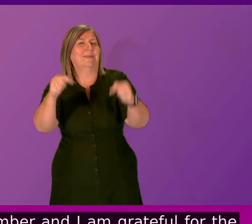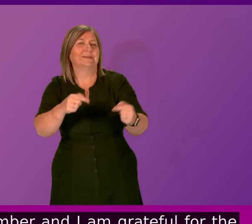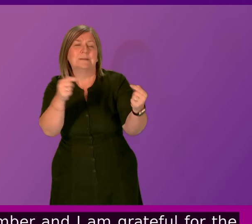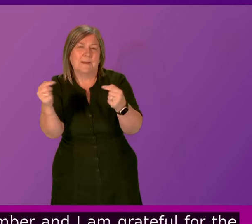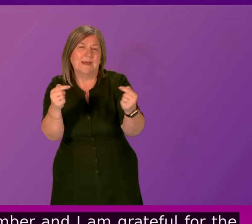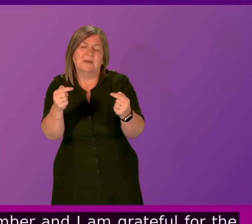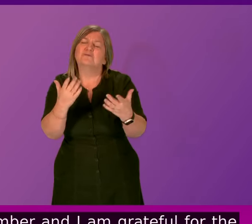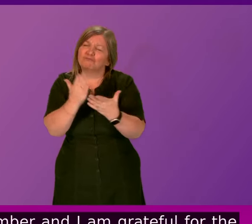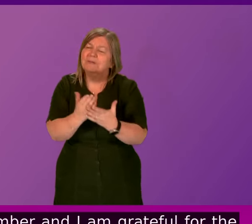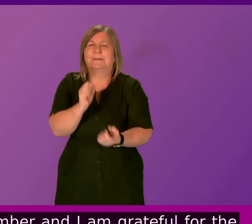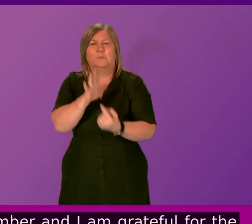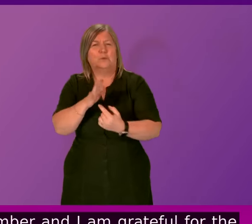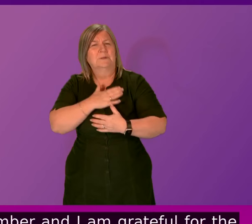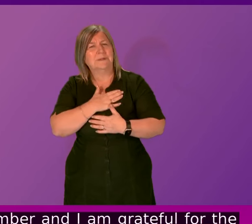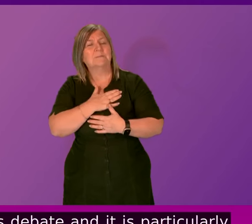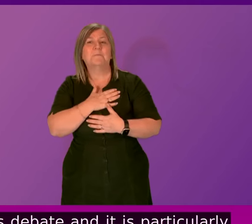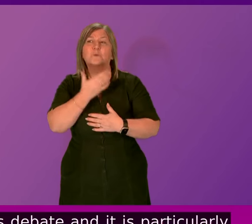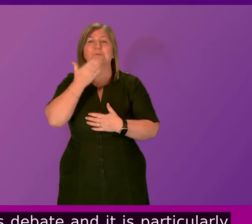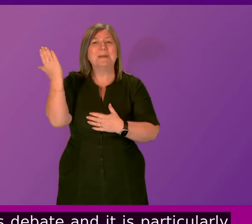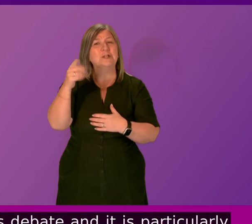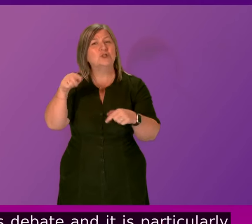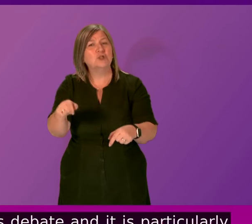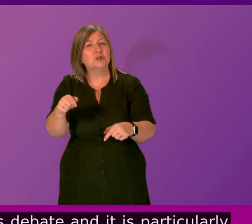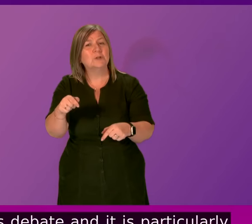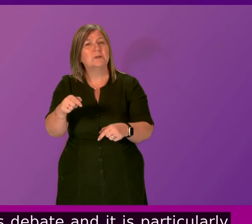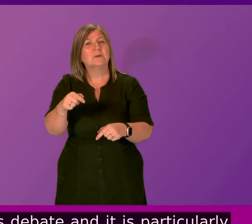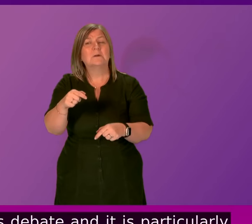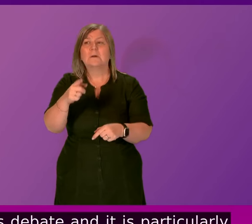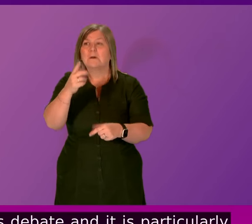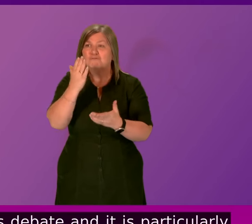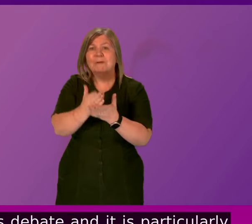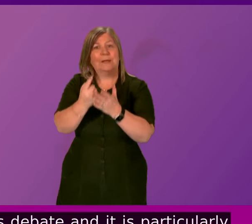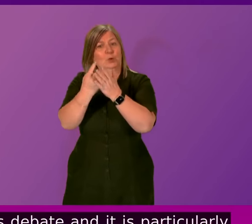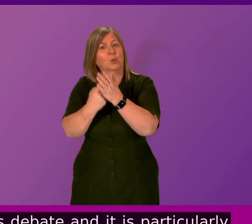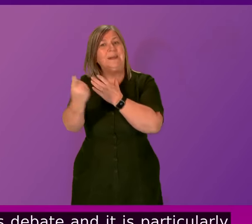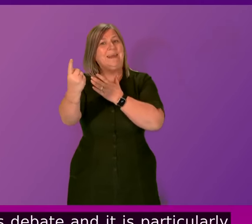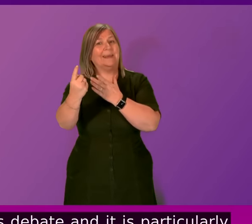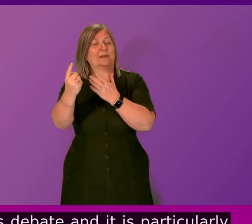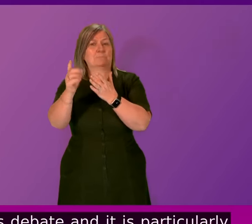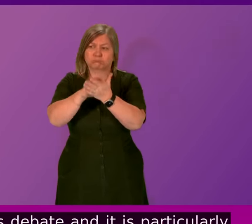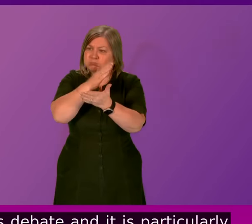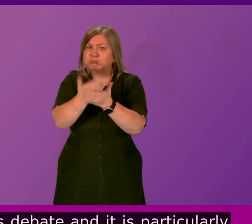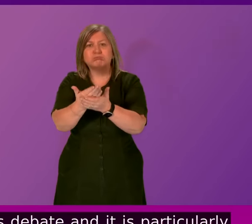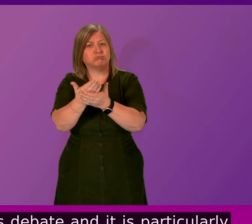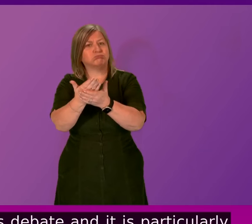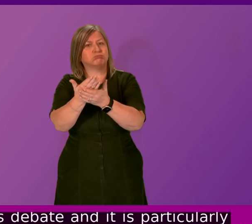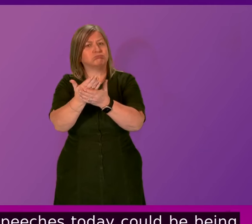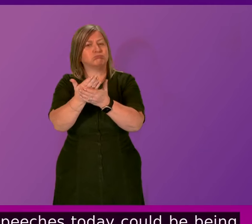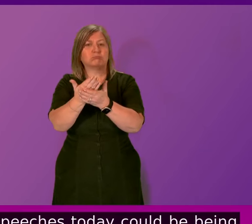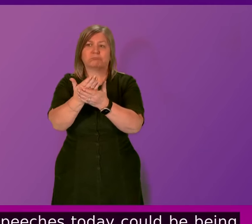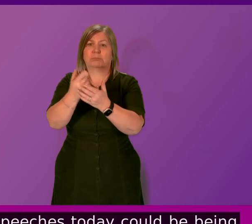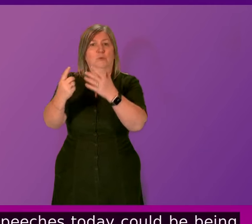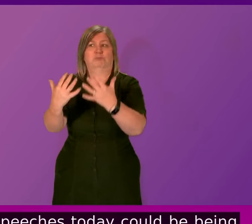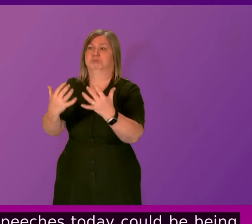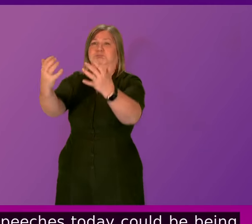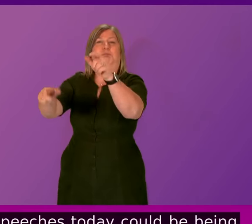particularly poignant to note that our speeches today could be being uniquely translated as we deliver them to those who